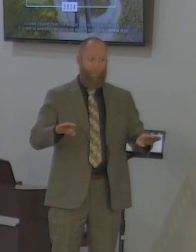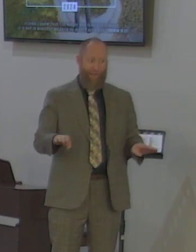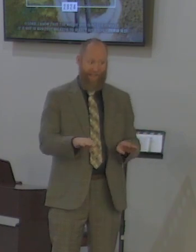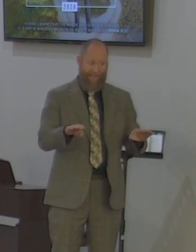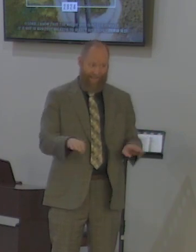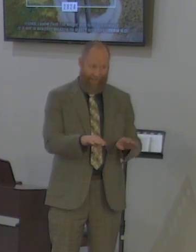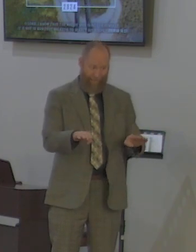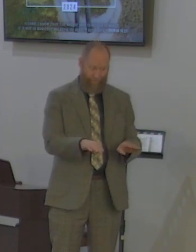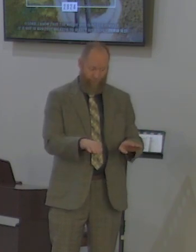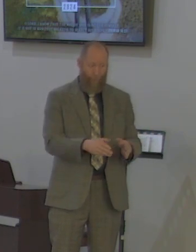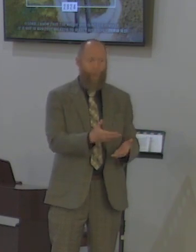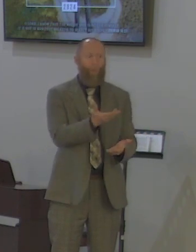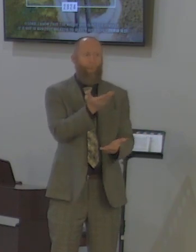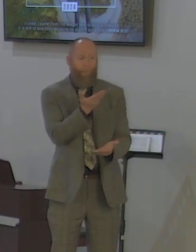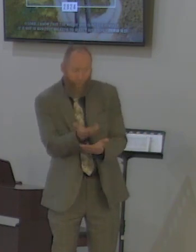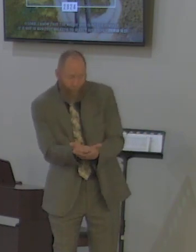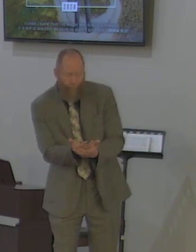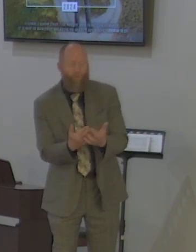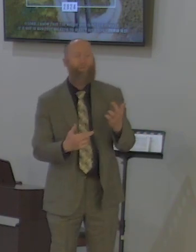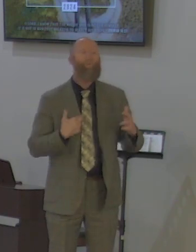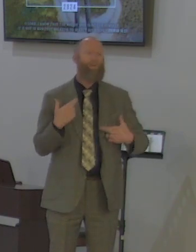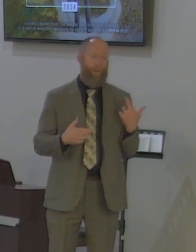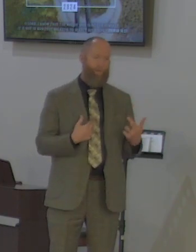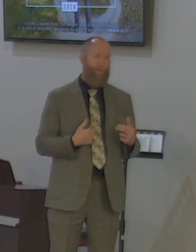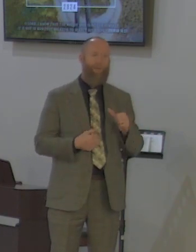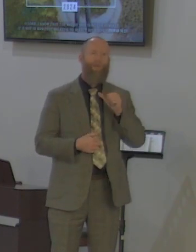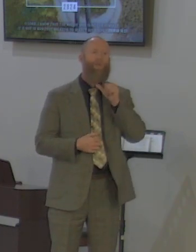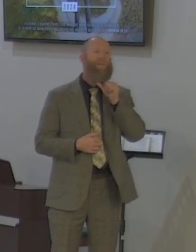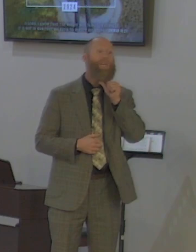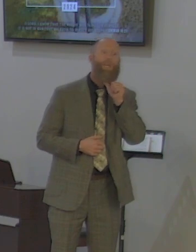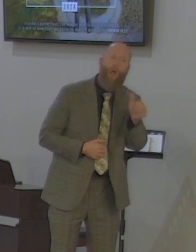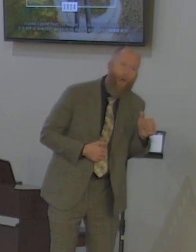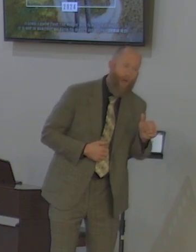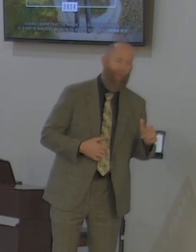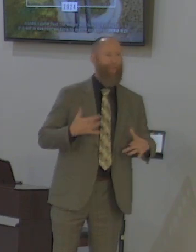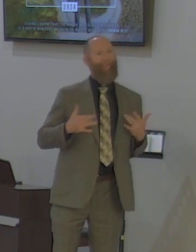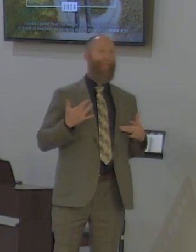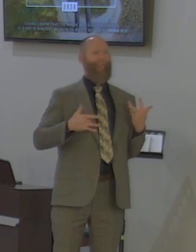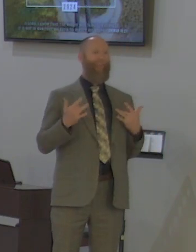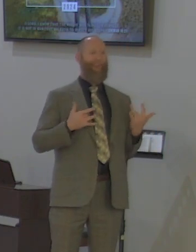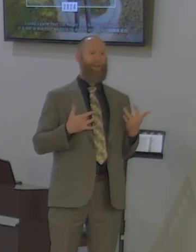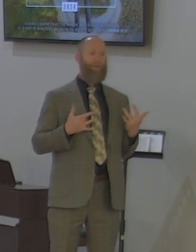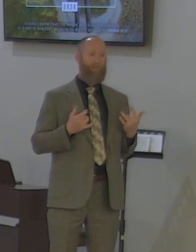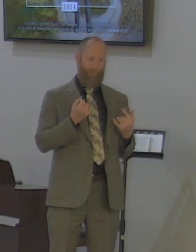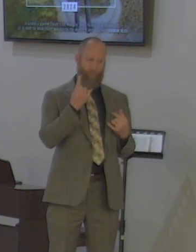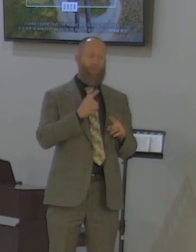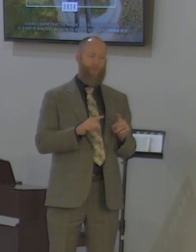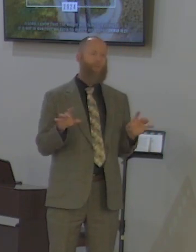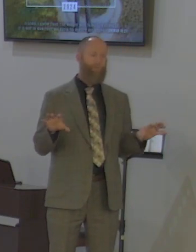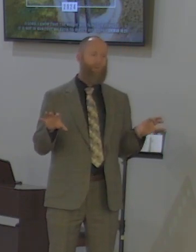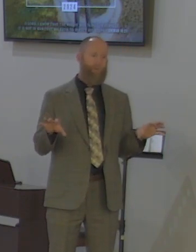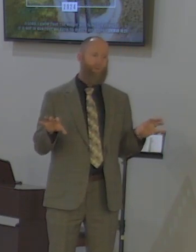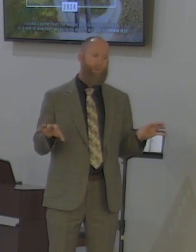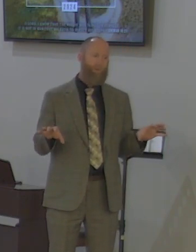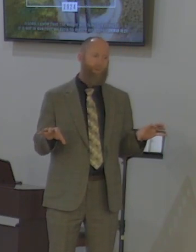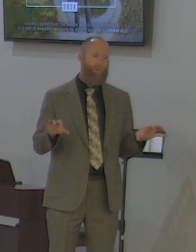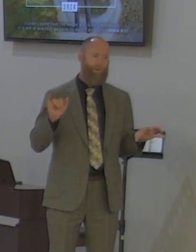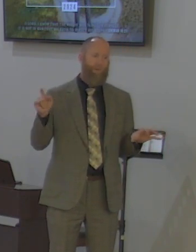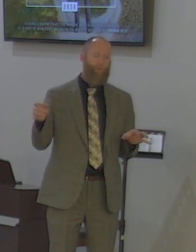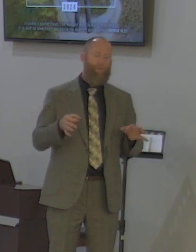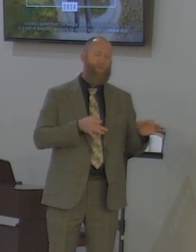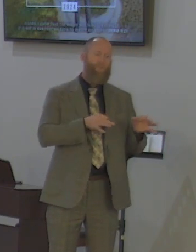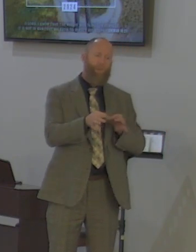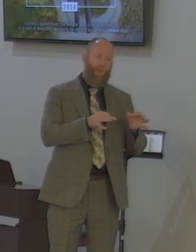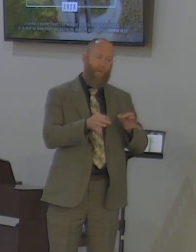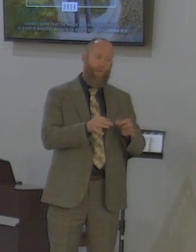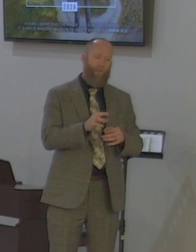it? Because one of the things you need to continue growing in Christ is a function.